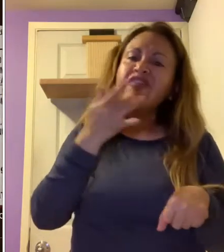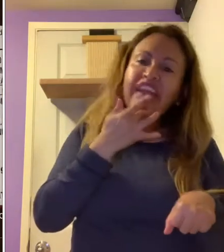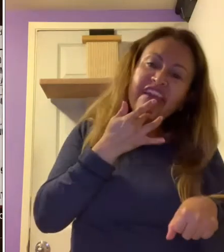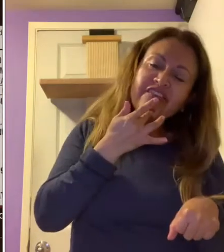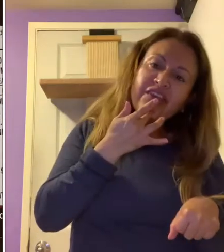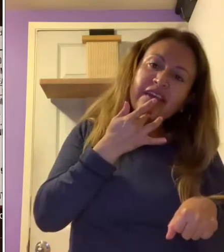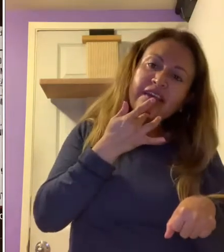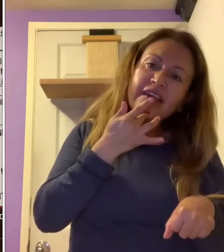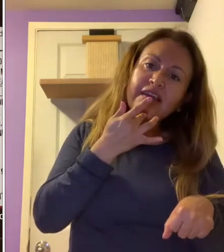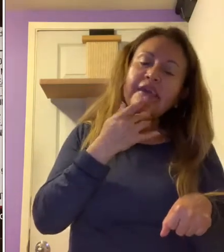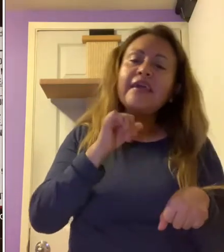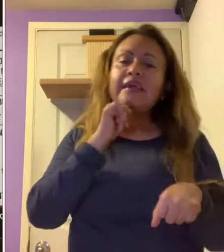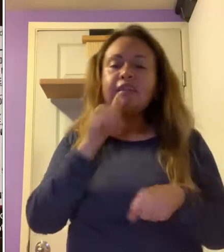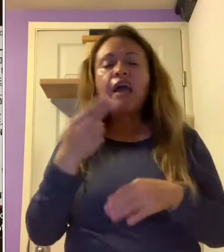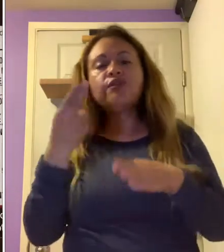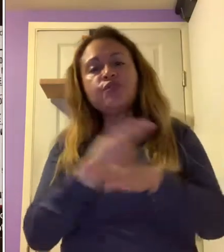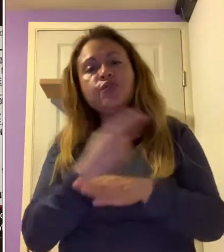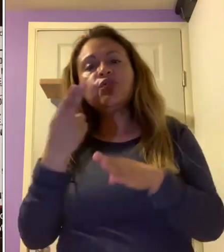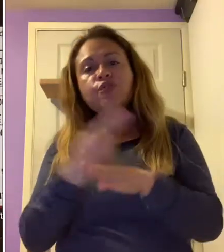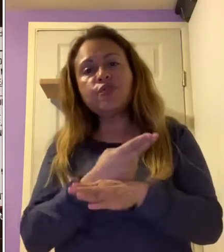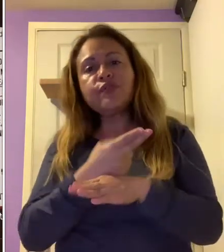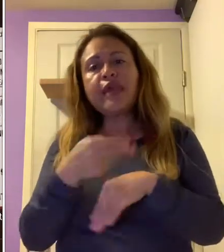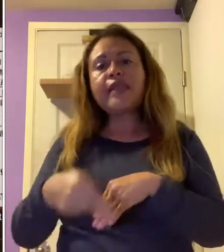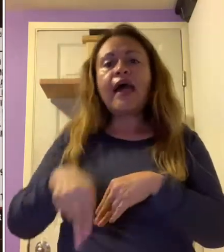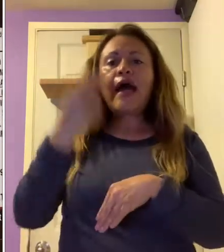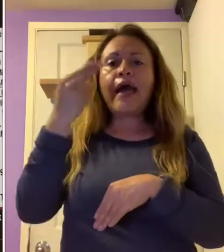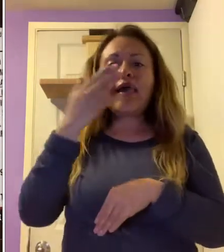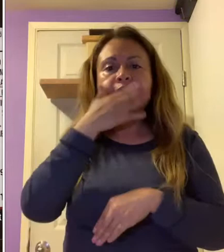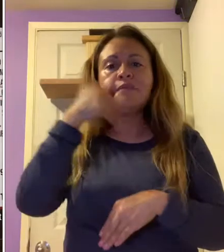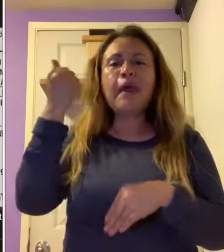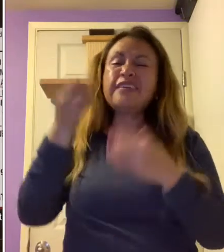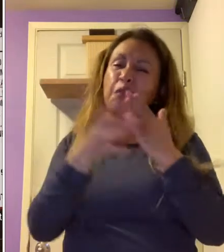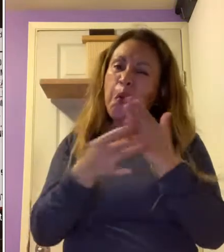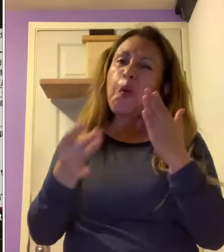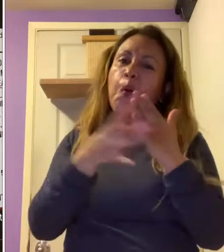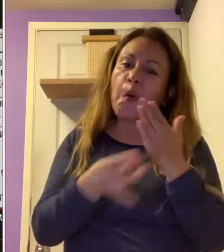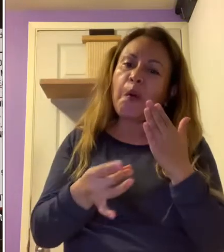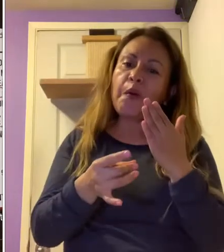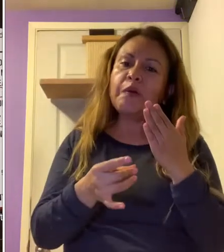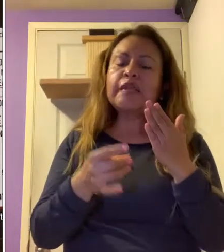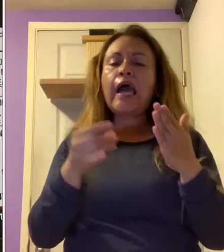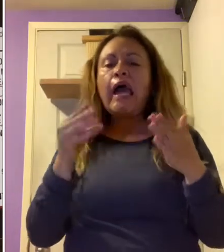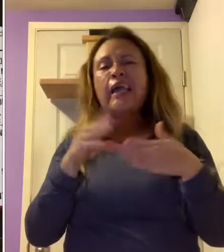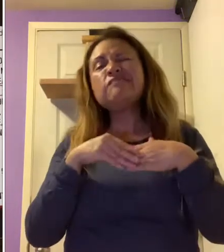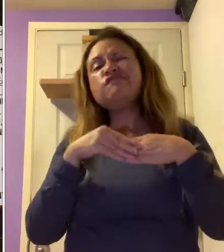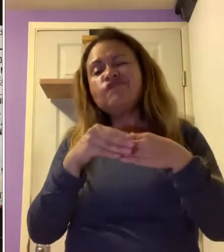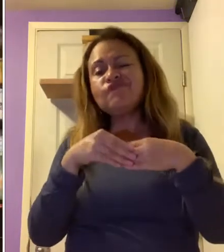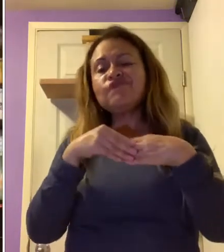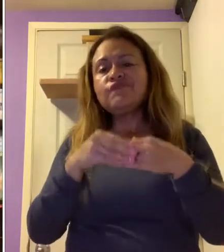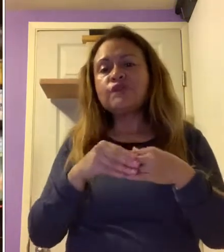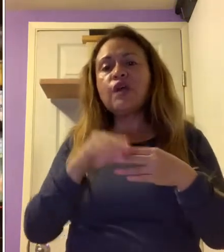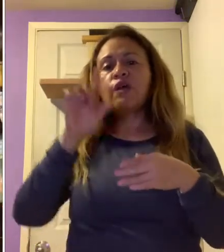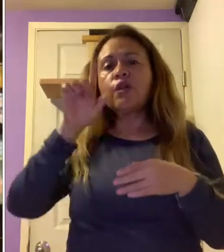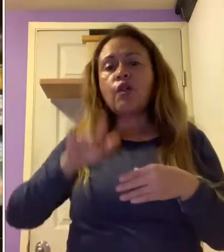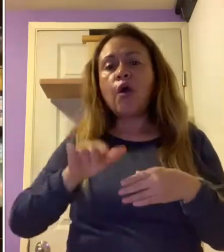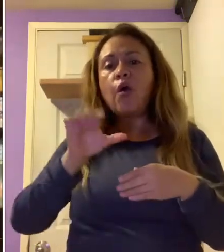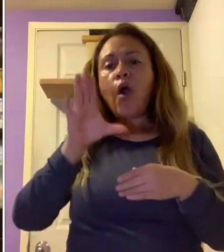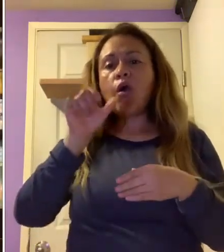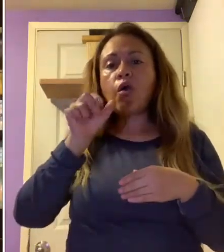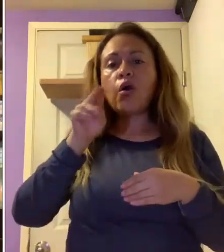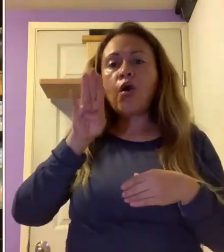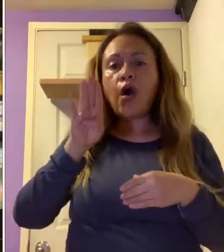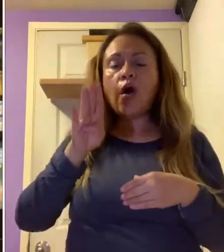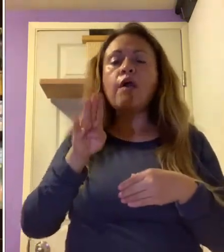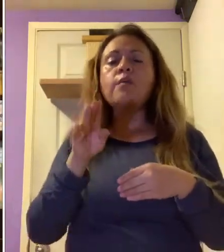natural flavorings, and they're not using the highest quality oil, but sometimes I give a little leeway when it's